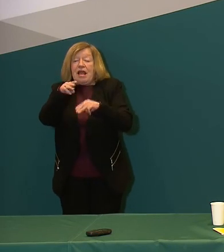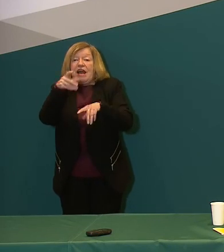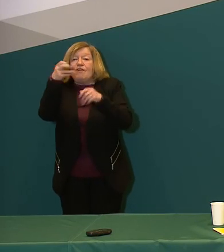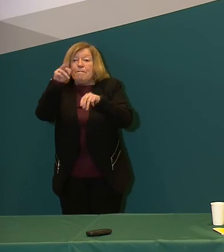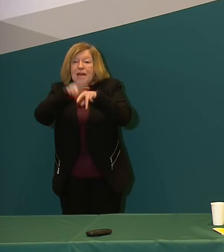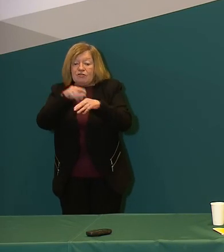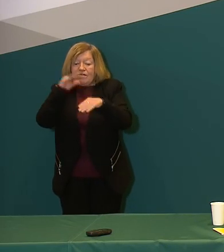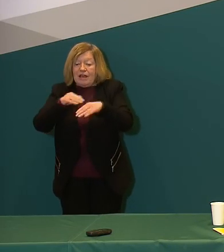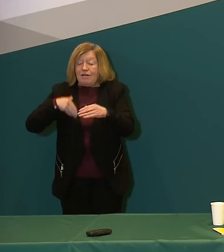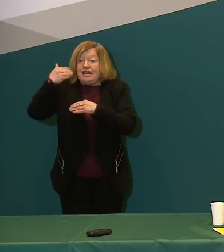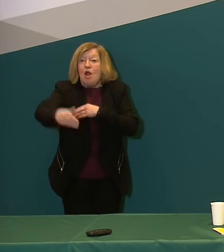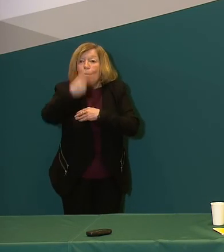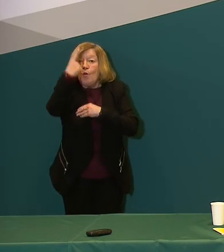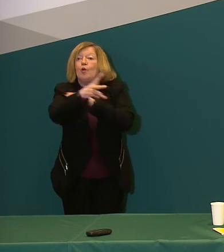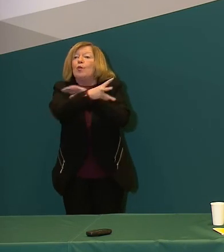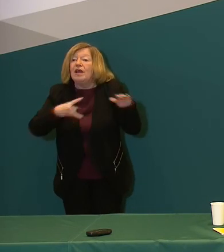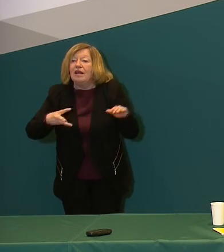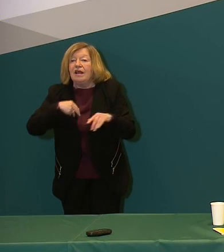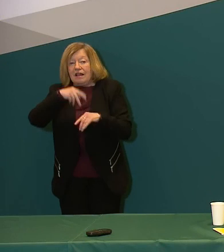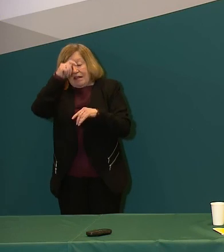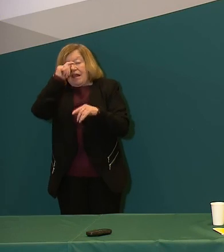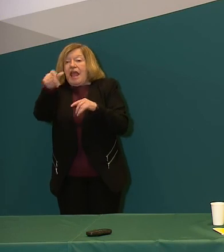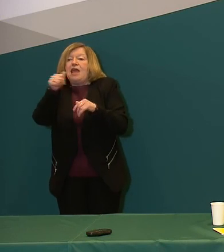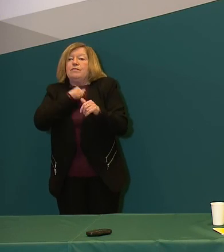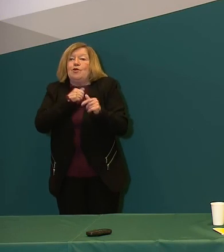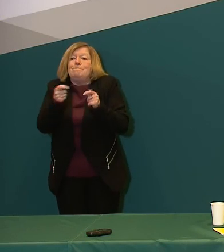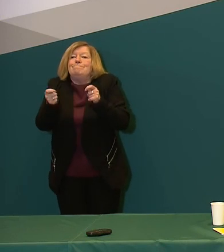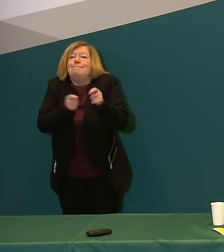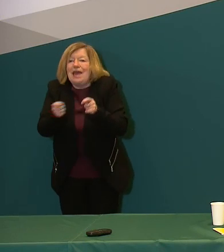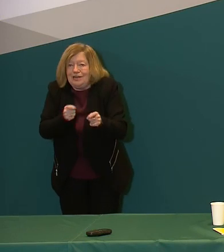effect over the next week and we're projecting forward to a manageable position.